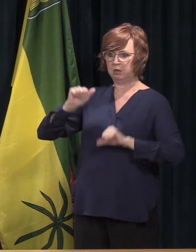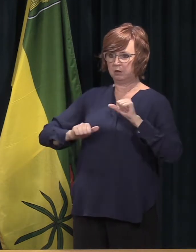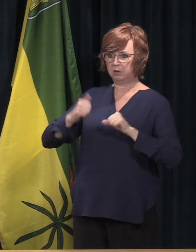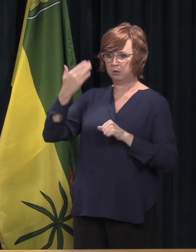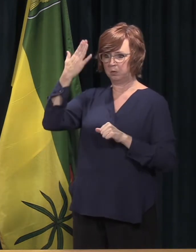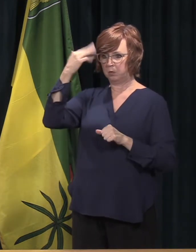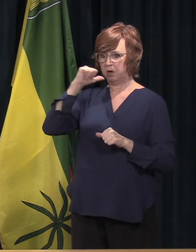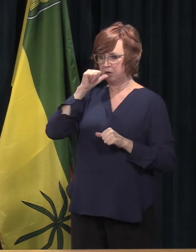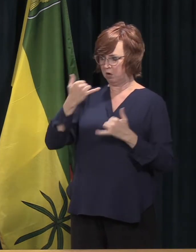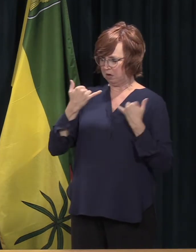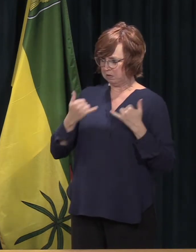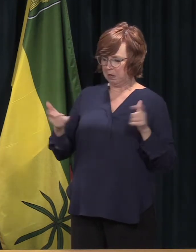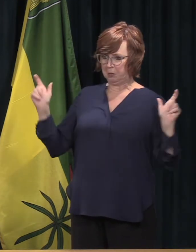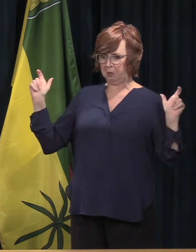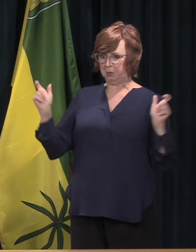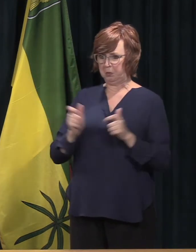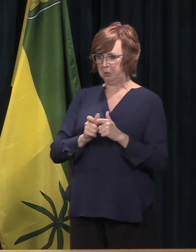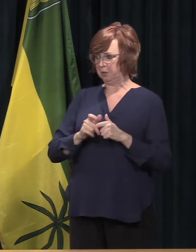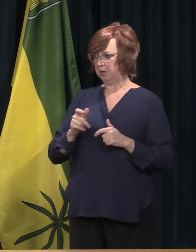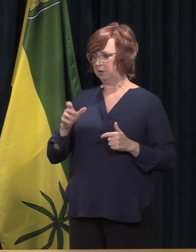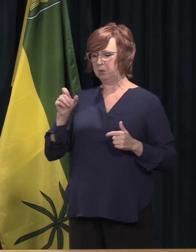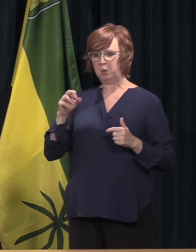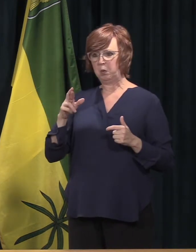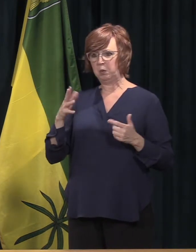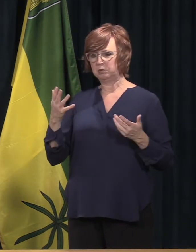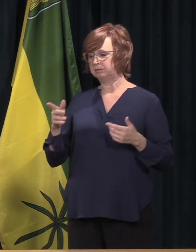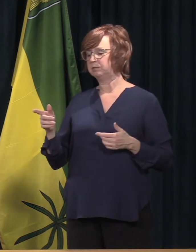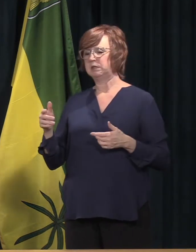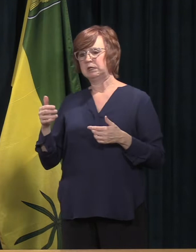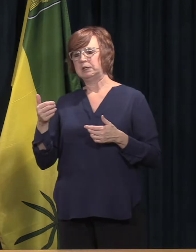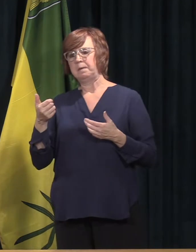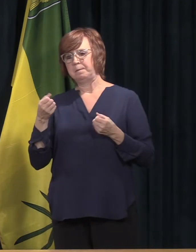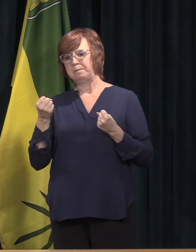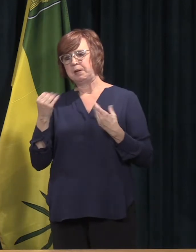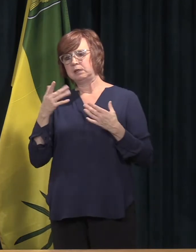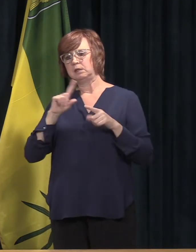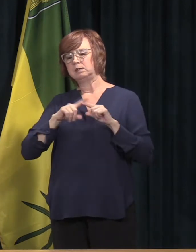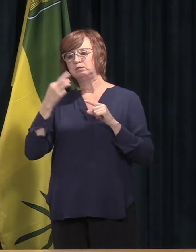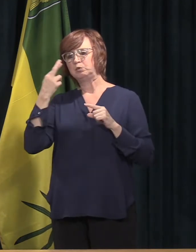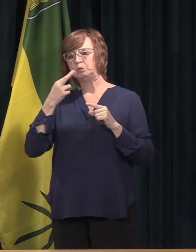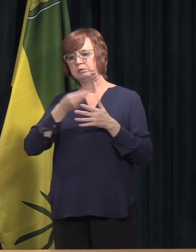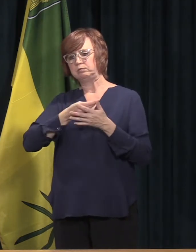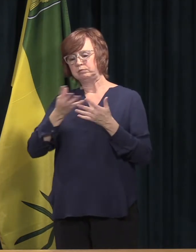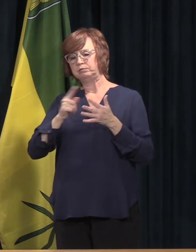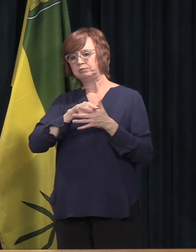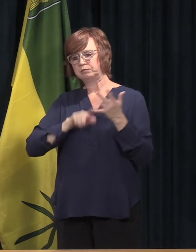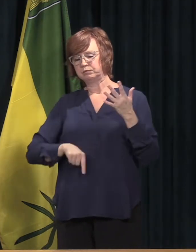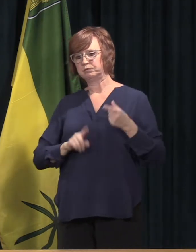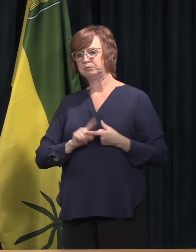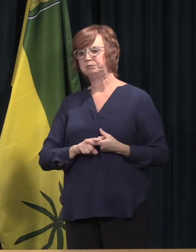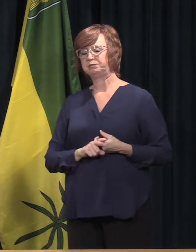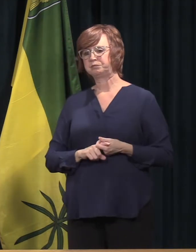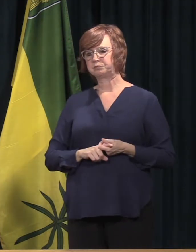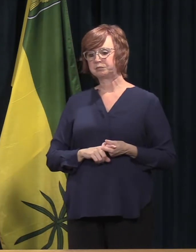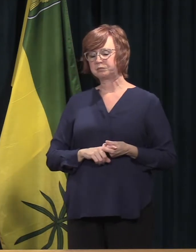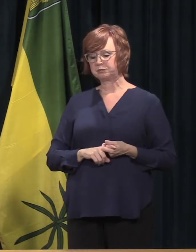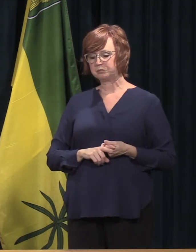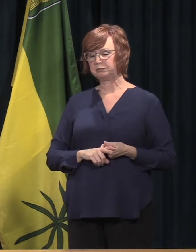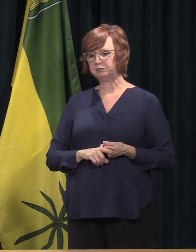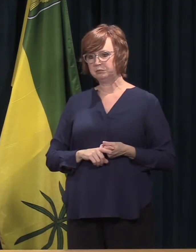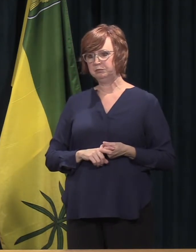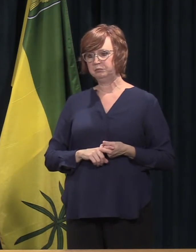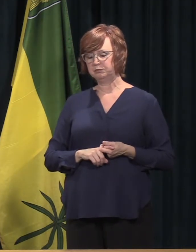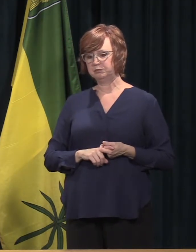it now? Why not have done it yesterday? Yeah, I think there's several things several of the questions that have come to us, and I don't